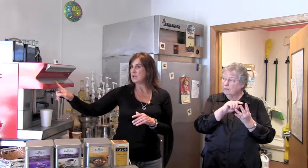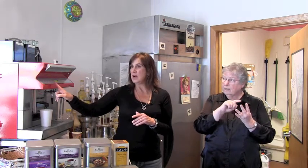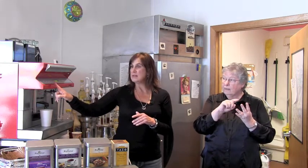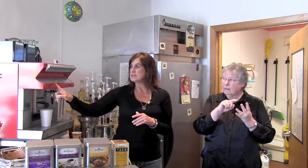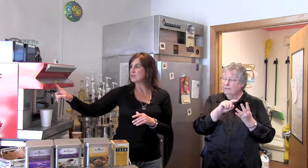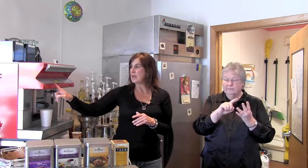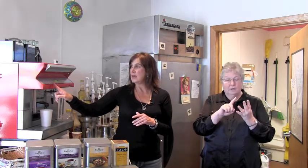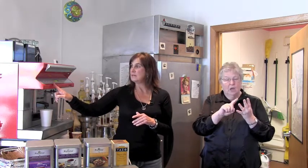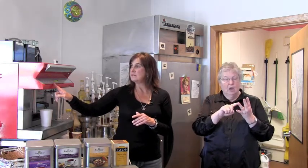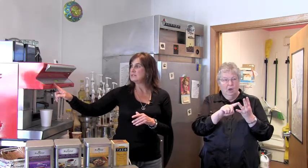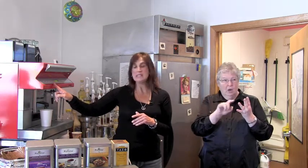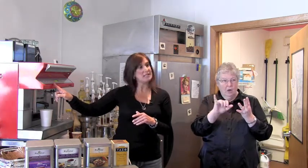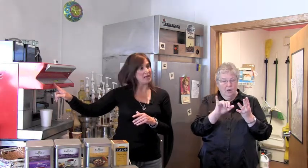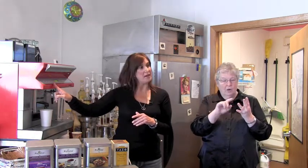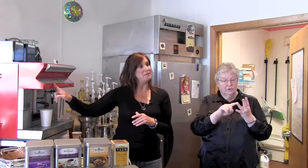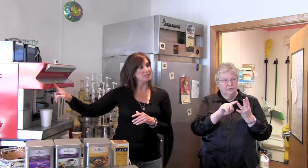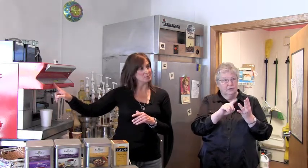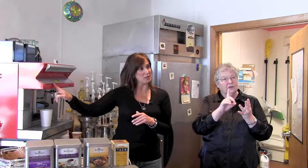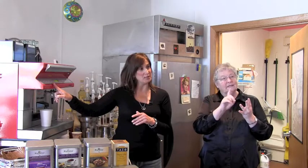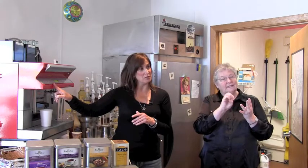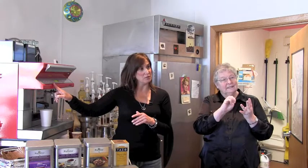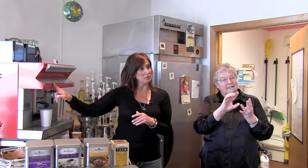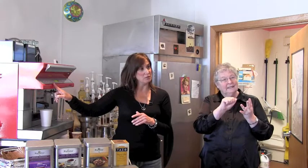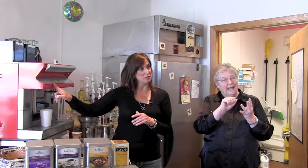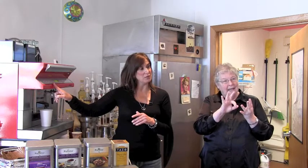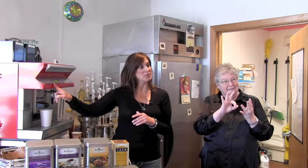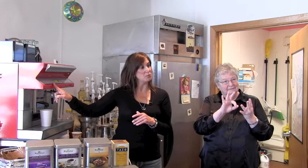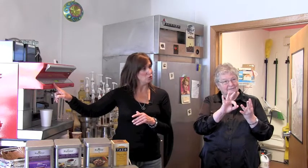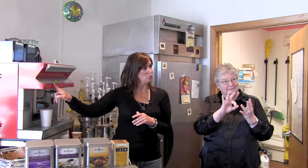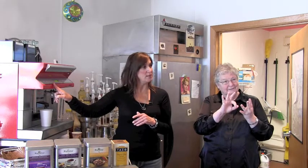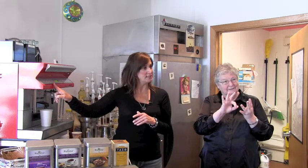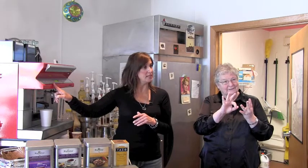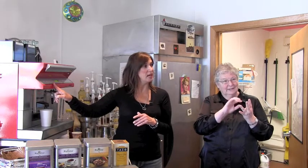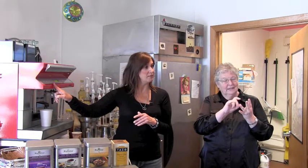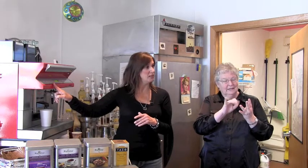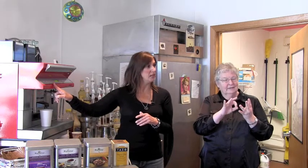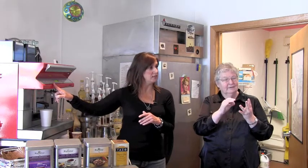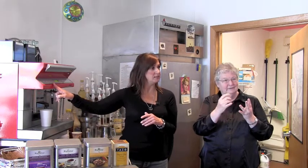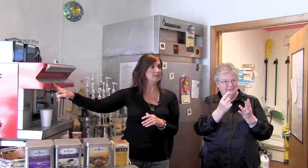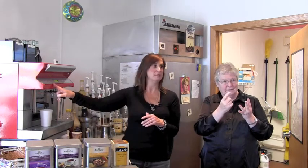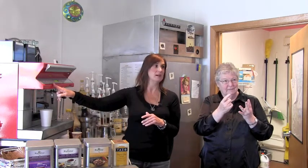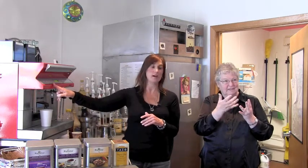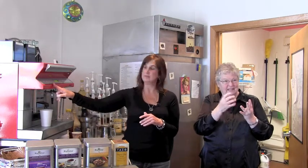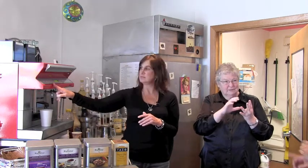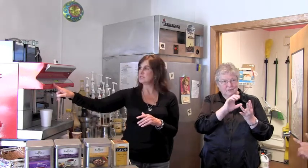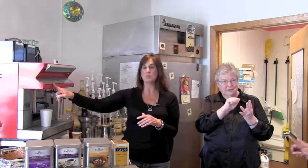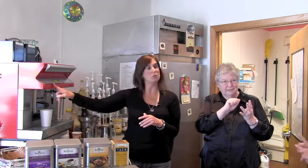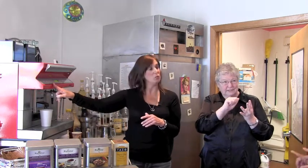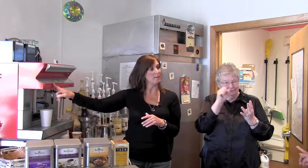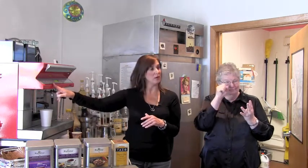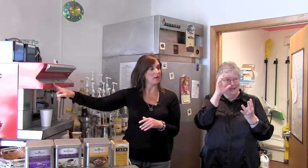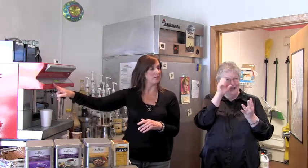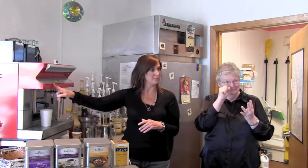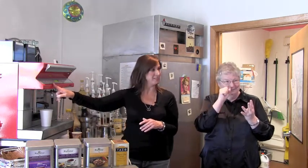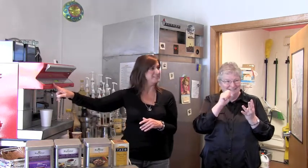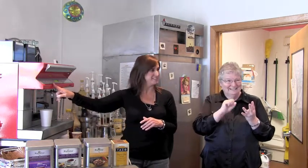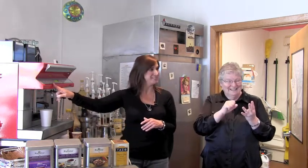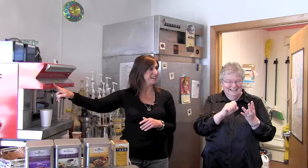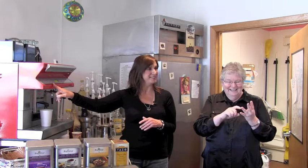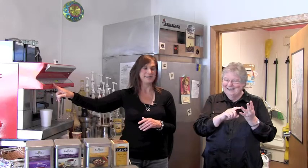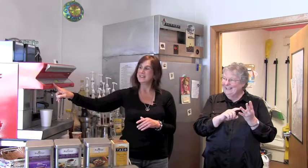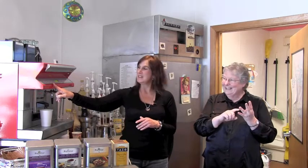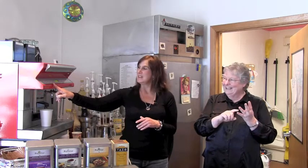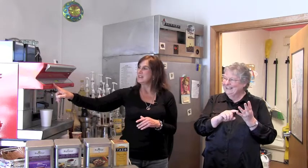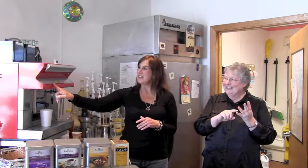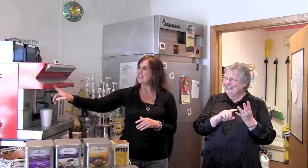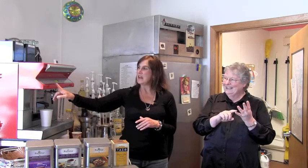And then we also have decaf espresso for someone who wants to caffeinate it, doesn't really want the coffee buzz.